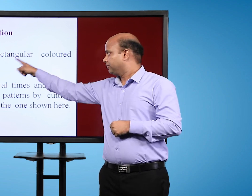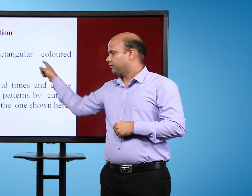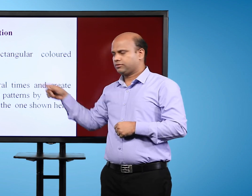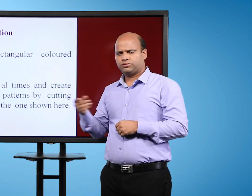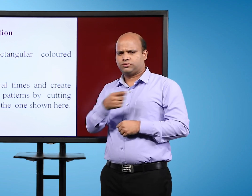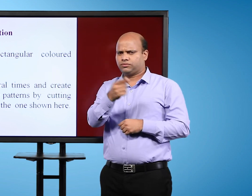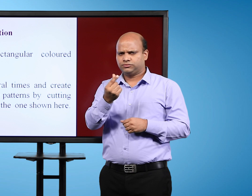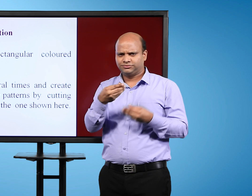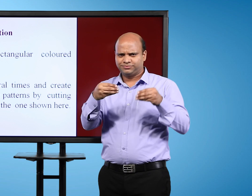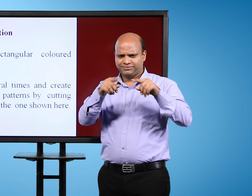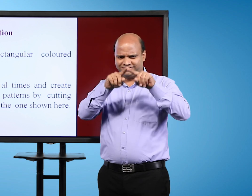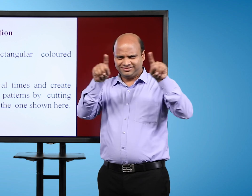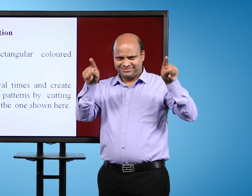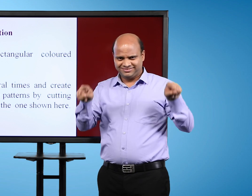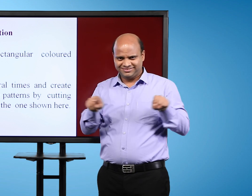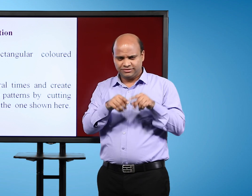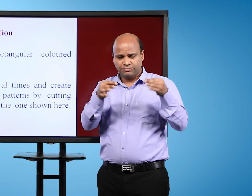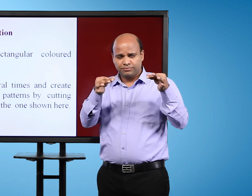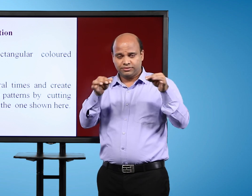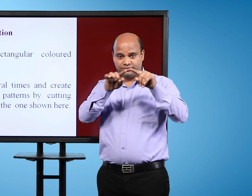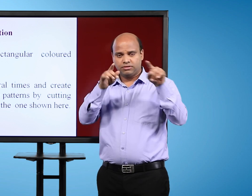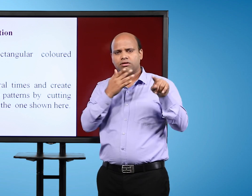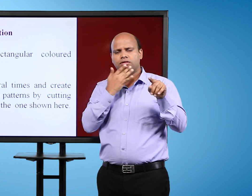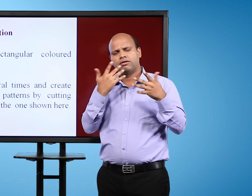Use thin rectangular colored paper.